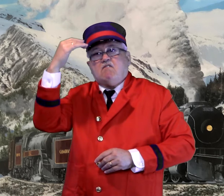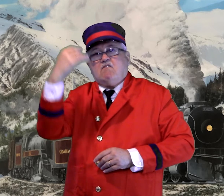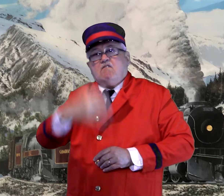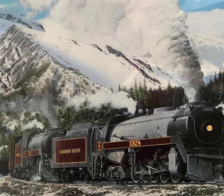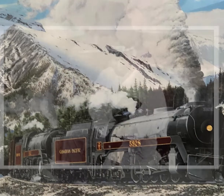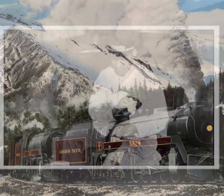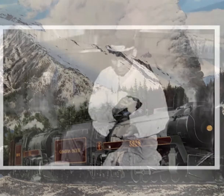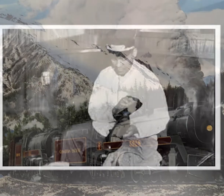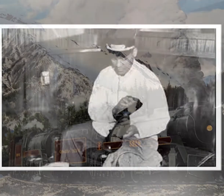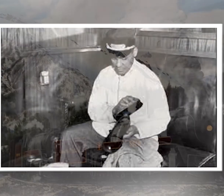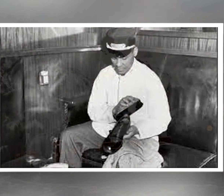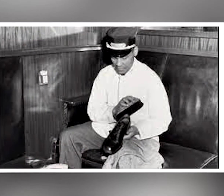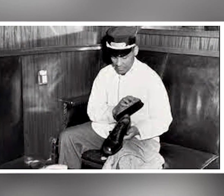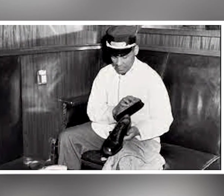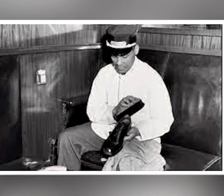new shoes.